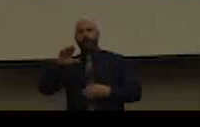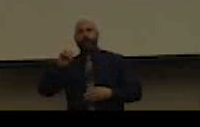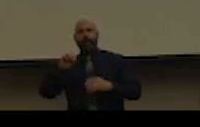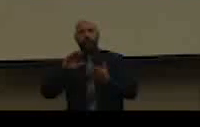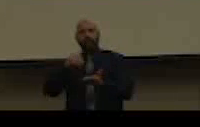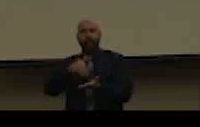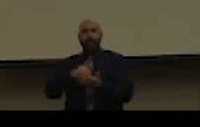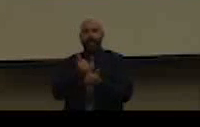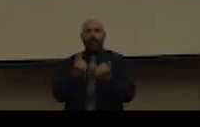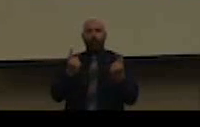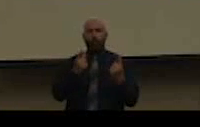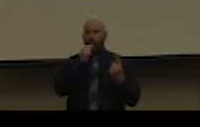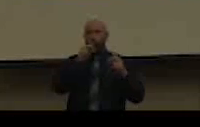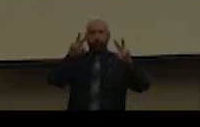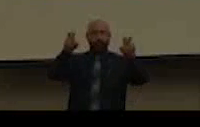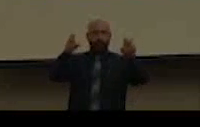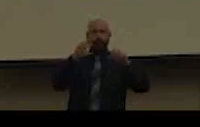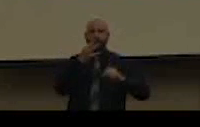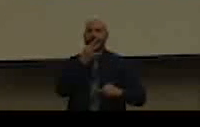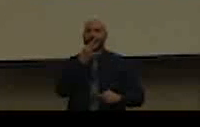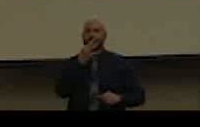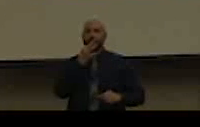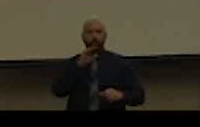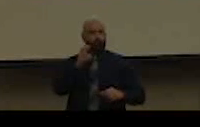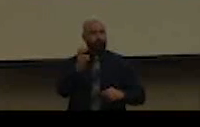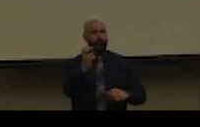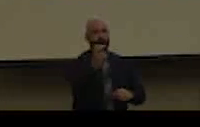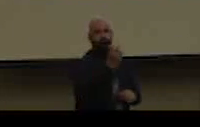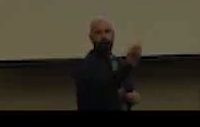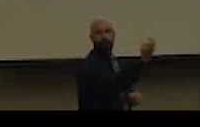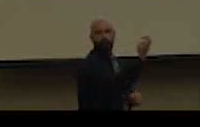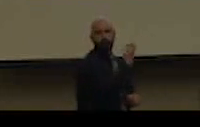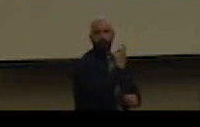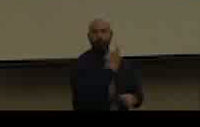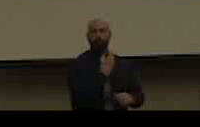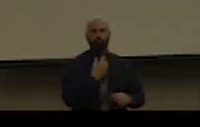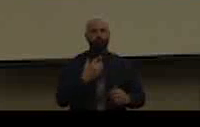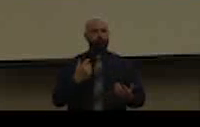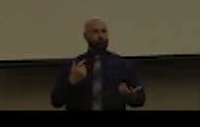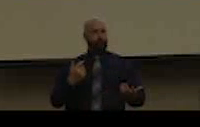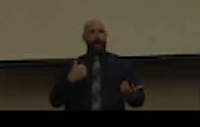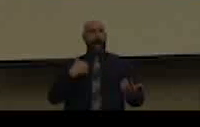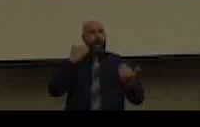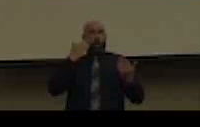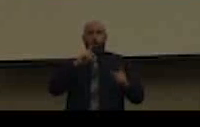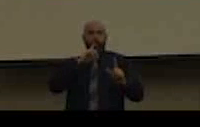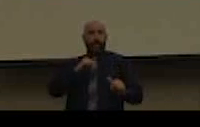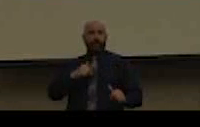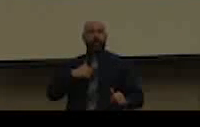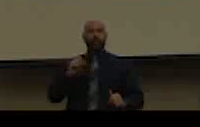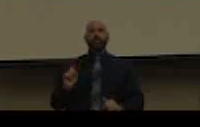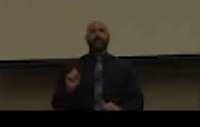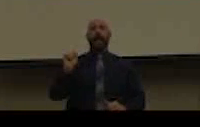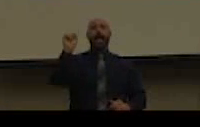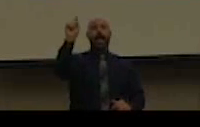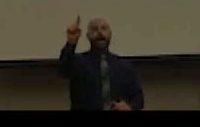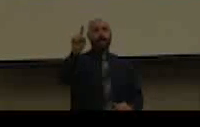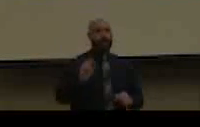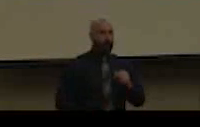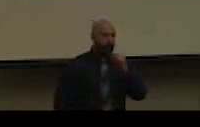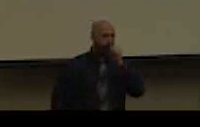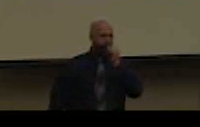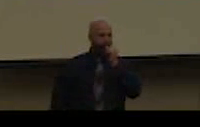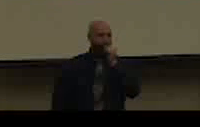so don't let me, I'm just bringing this up. I don't know the answer. I'm just asking the question. Yeah, I mean, I'll say this. I think the